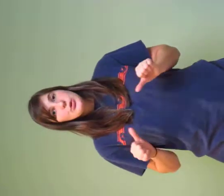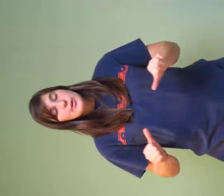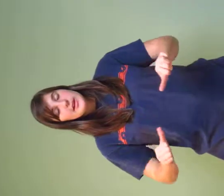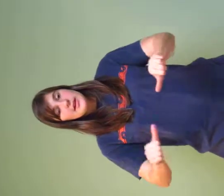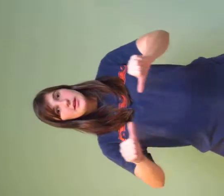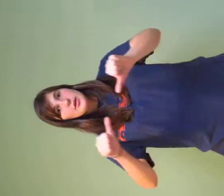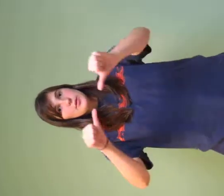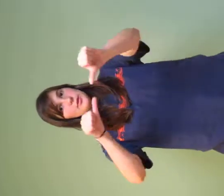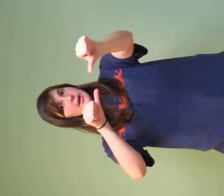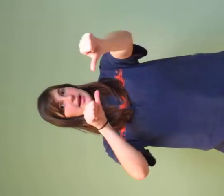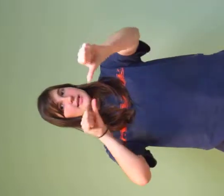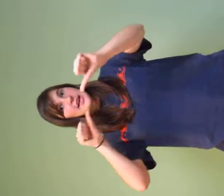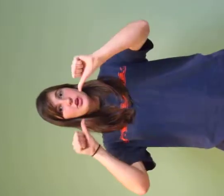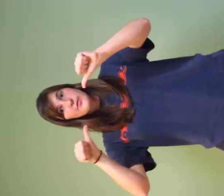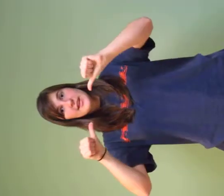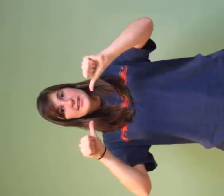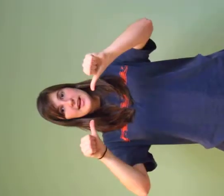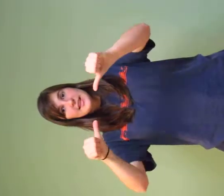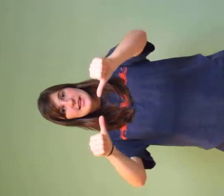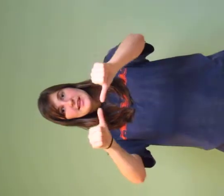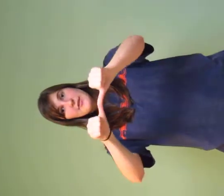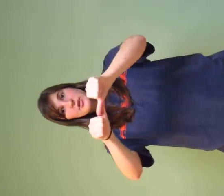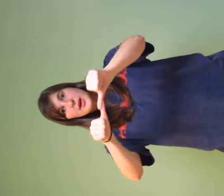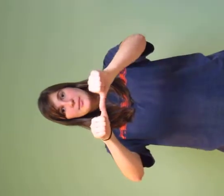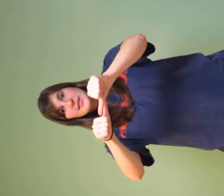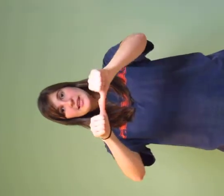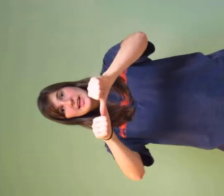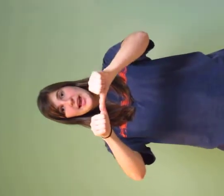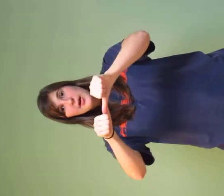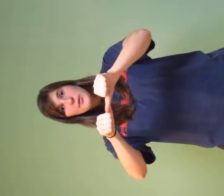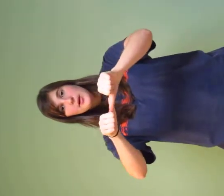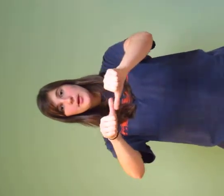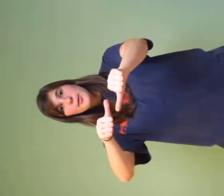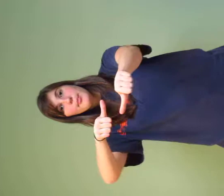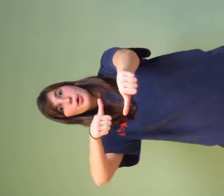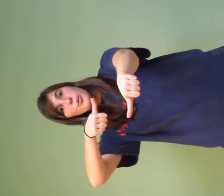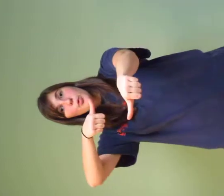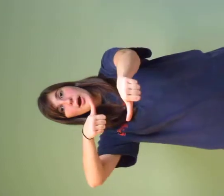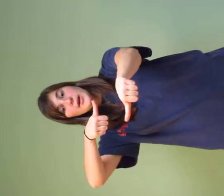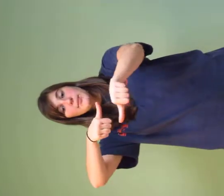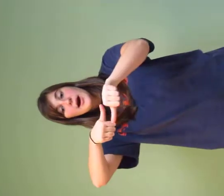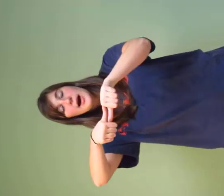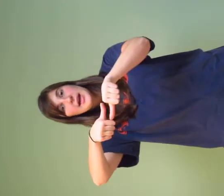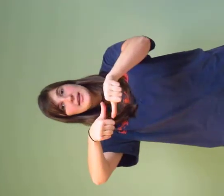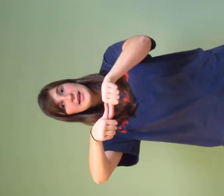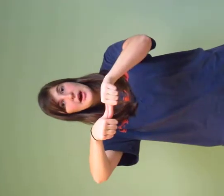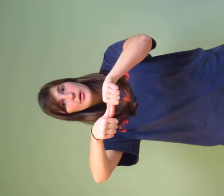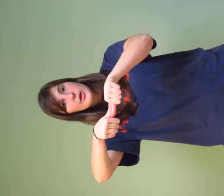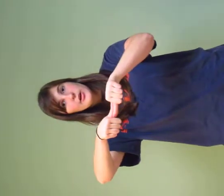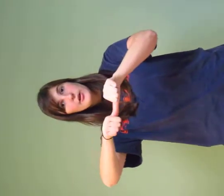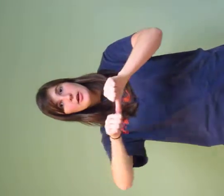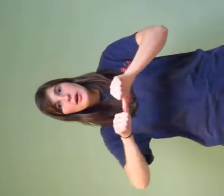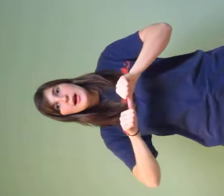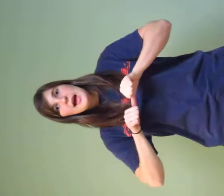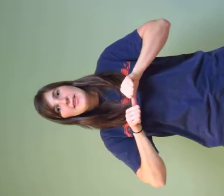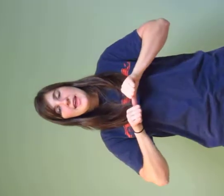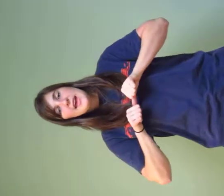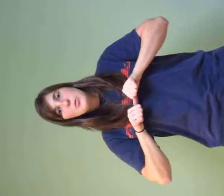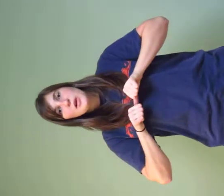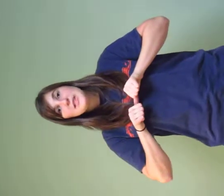Continually, kind of take your fist like this, have your thumbs sticking out, put one behind the other. And then once it's